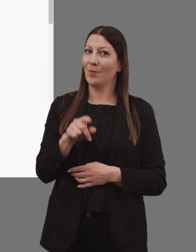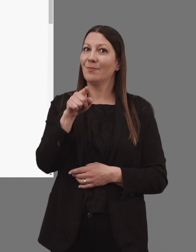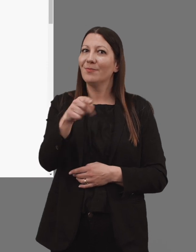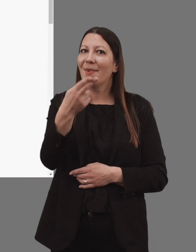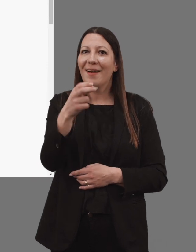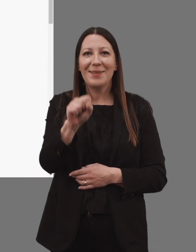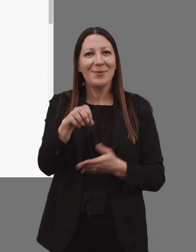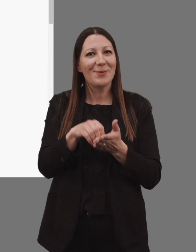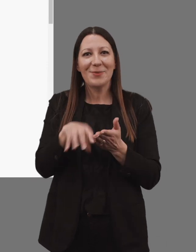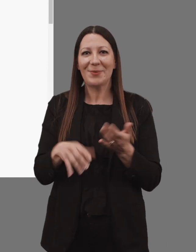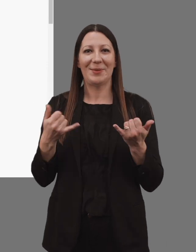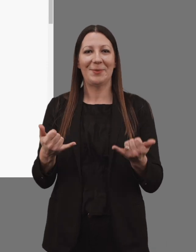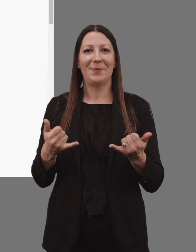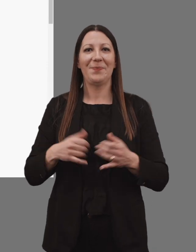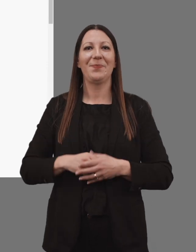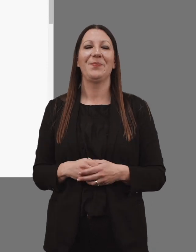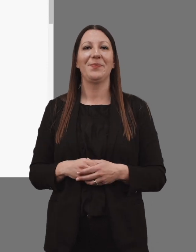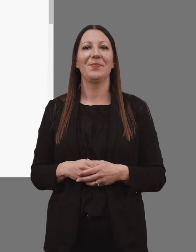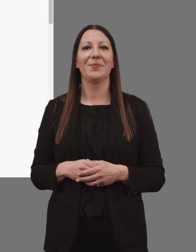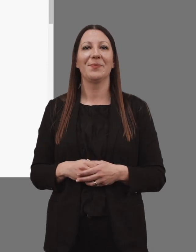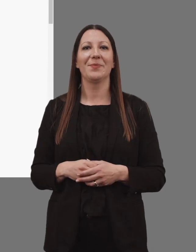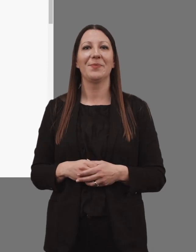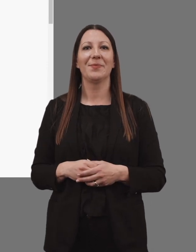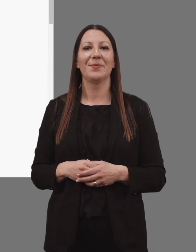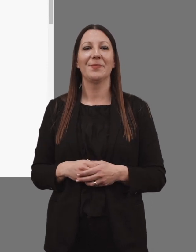high school. And I'm just going to